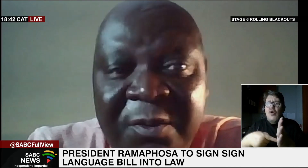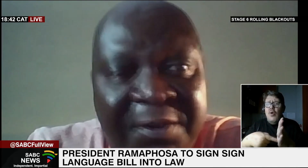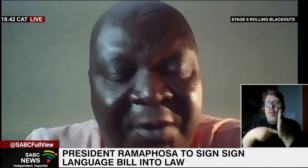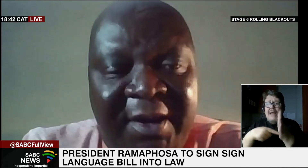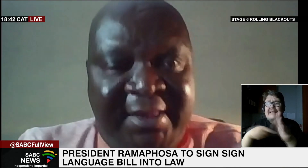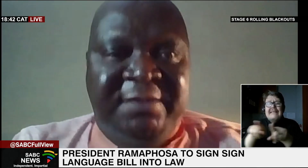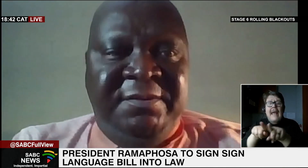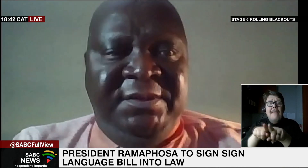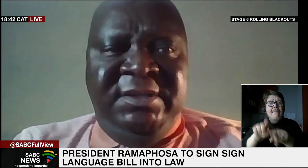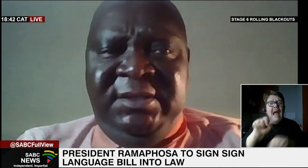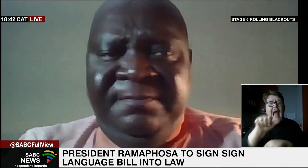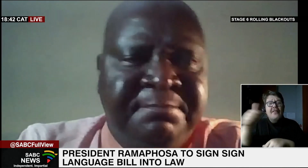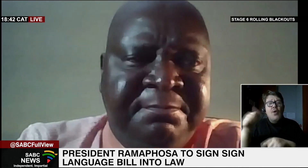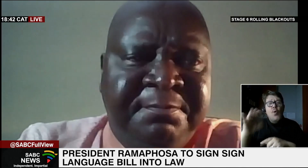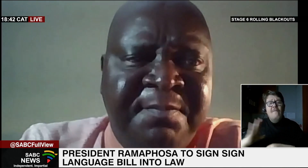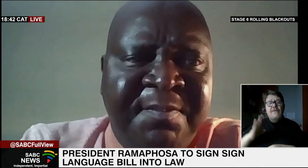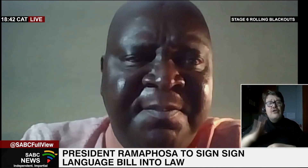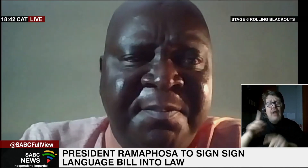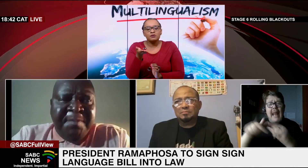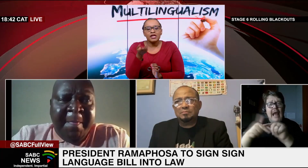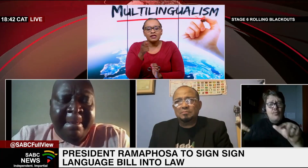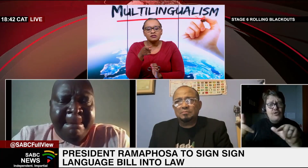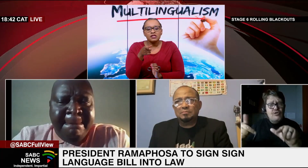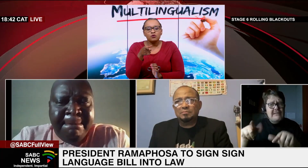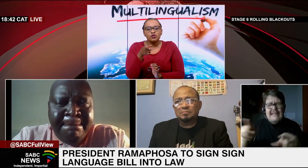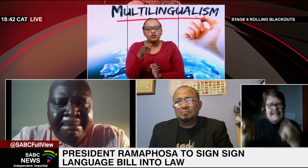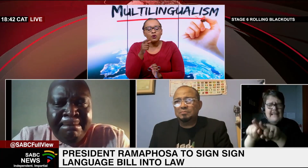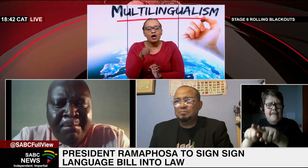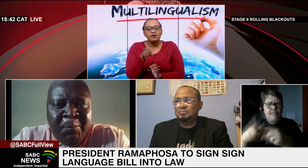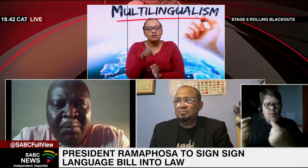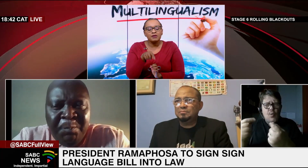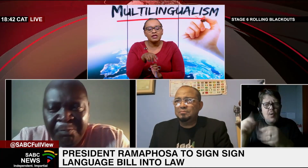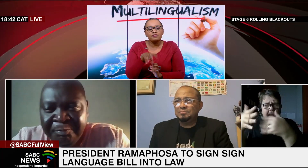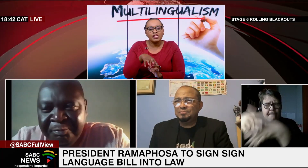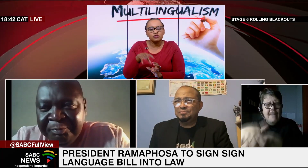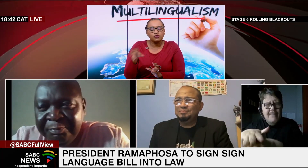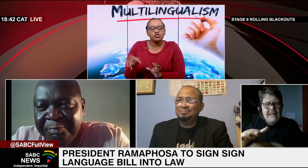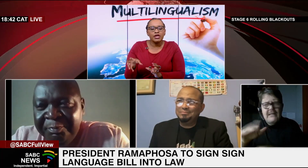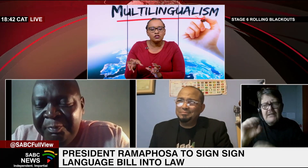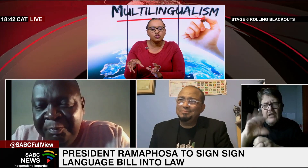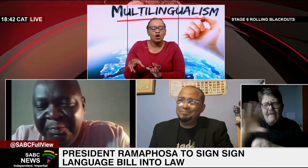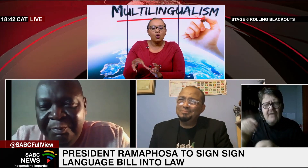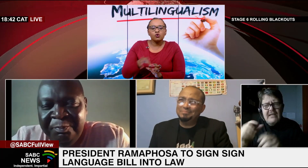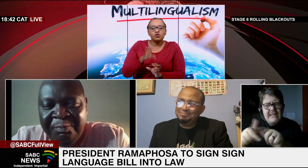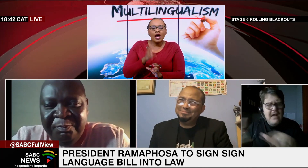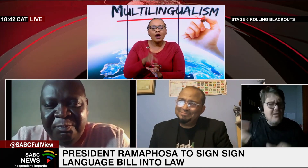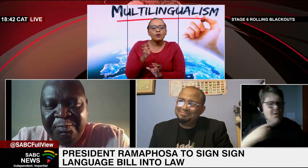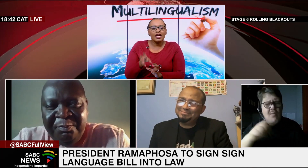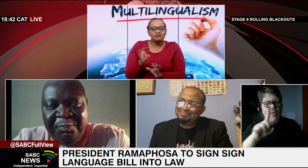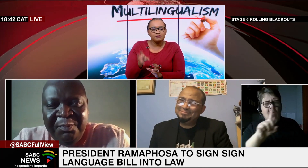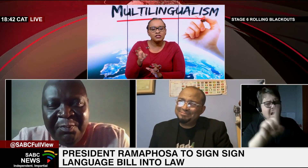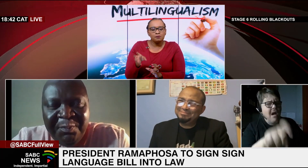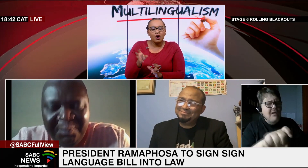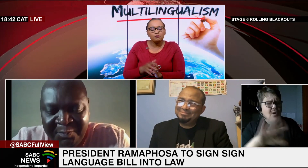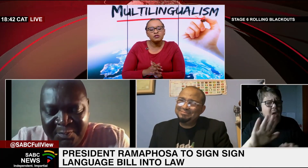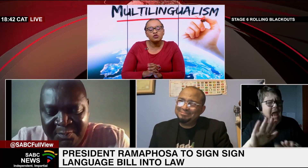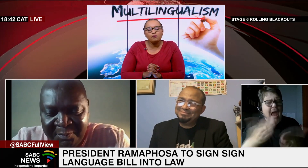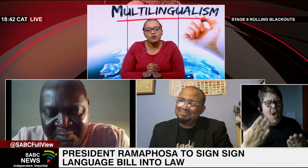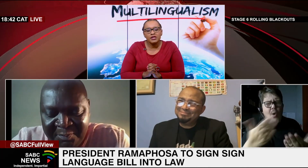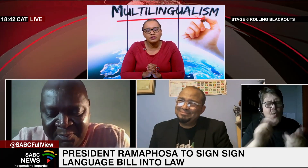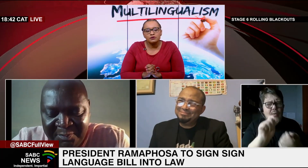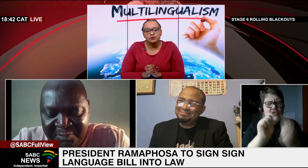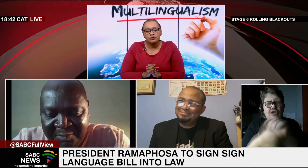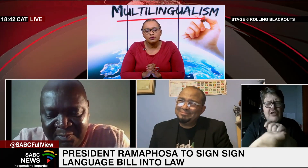with all other languages. And how does it begin, Dr. Monareng, staying with you, how does it begin then to change also how government